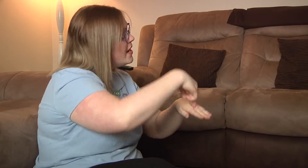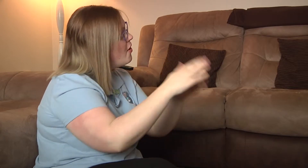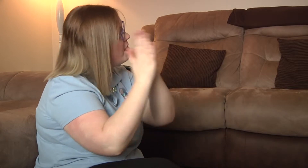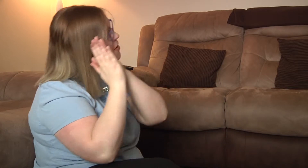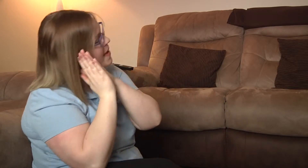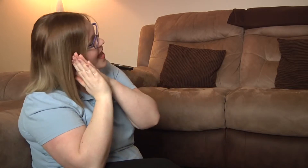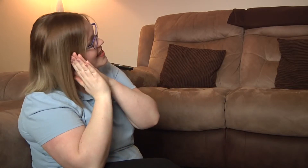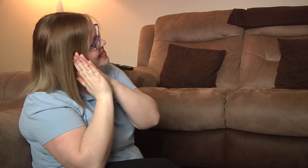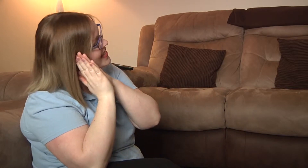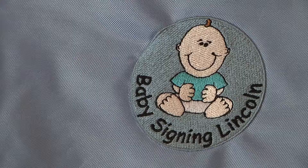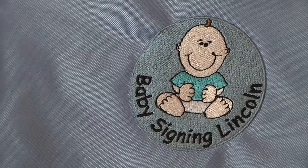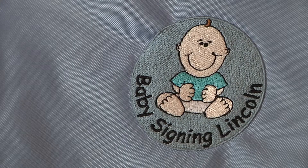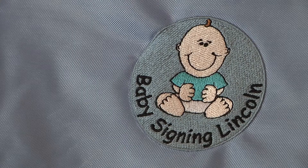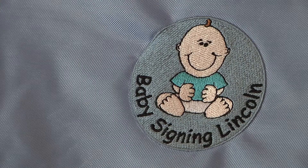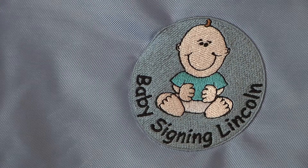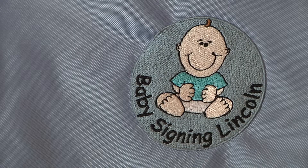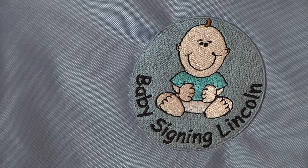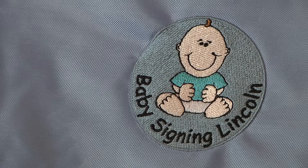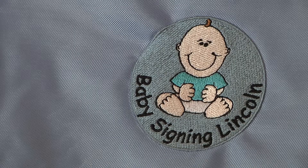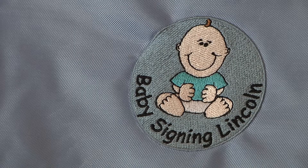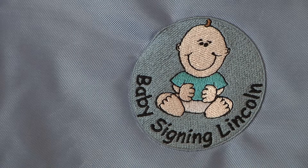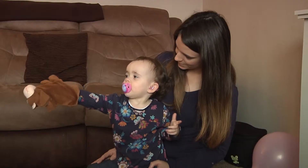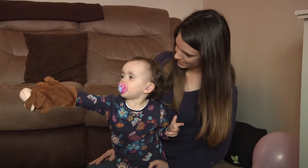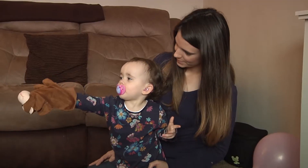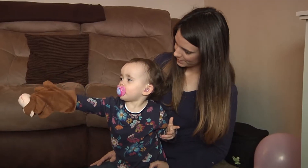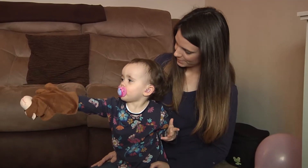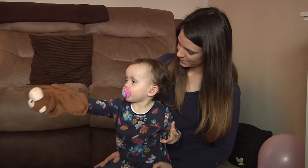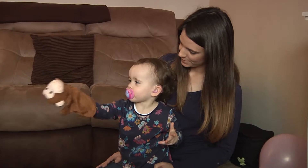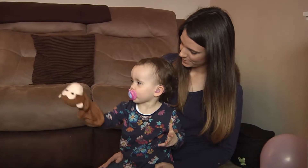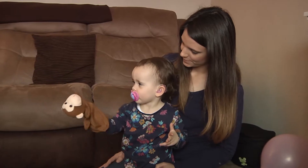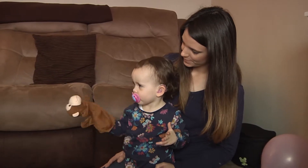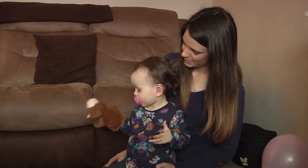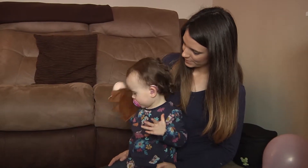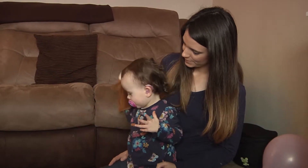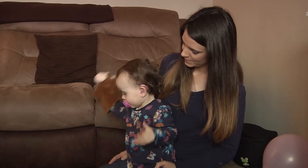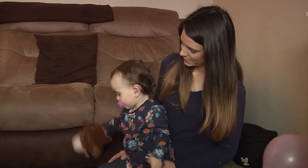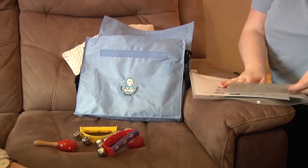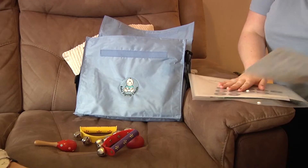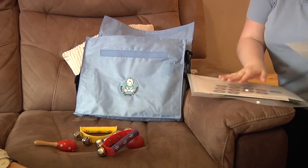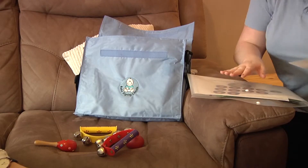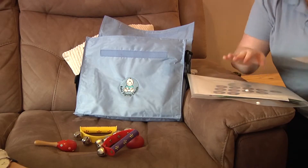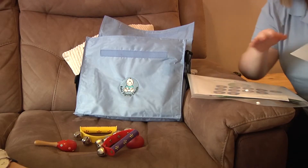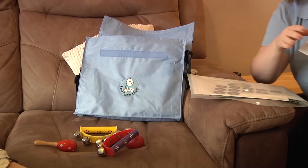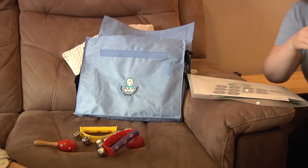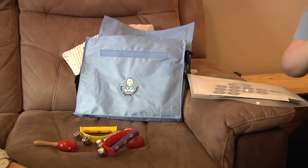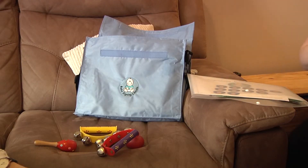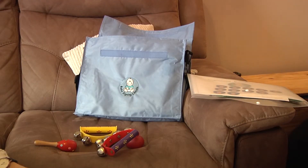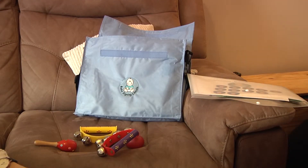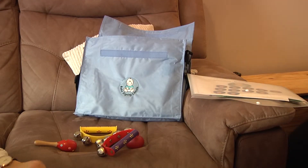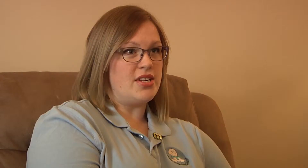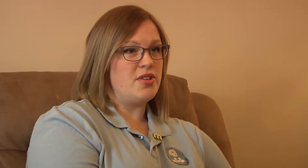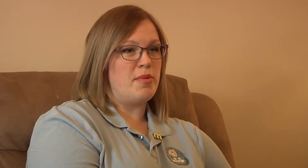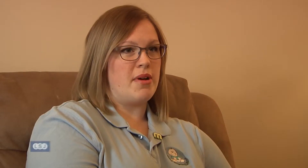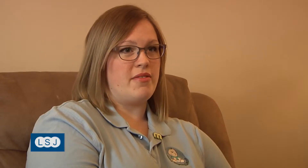are turning to independent groups like Baby Sign in Lincoln to help their children learn sign language. I don't have any doubt